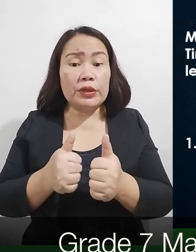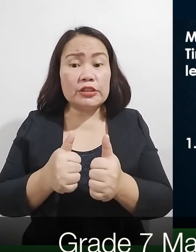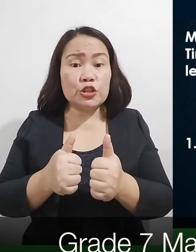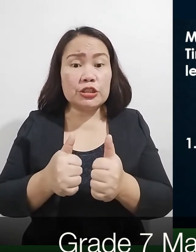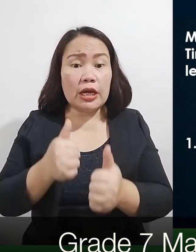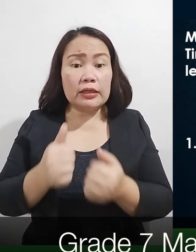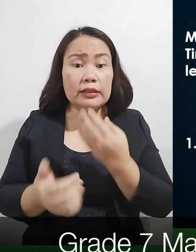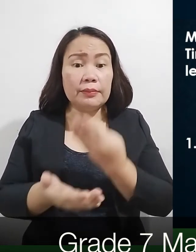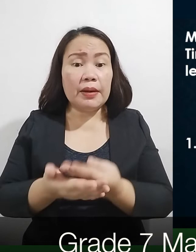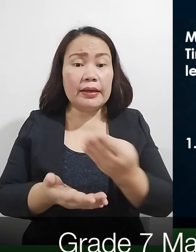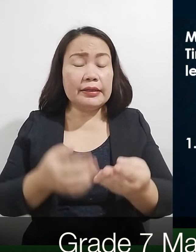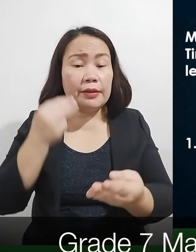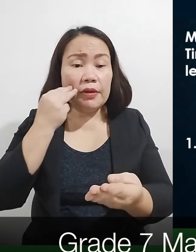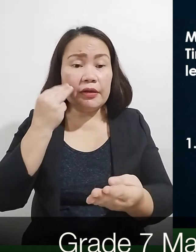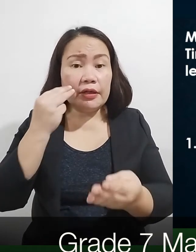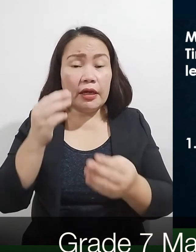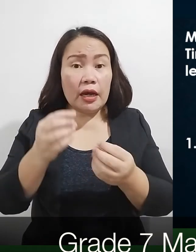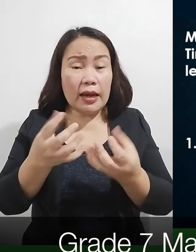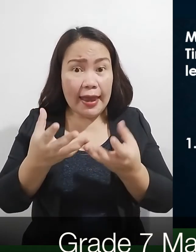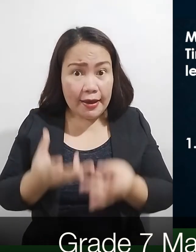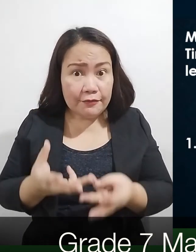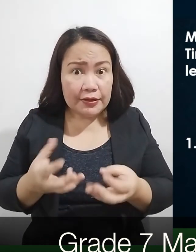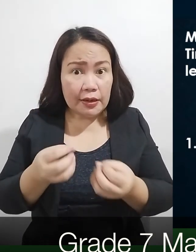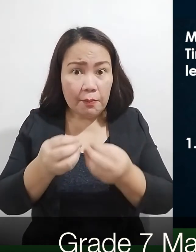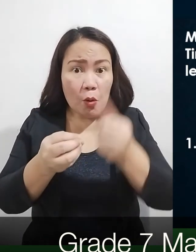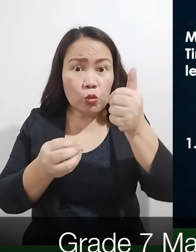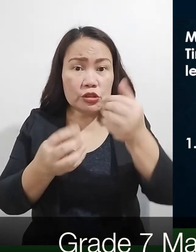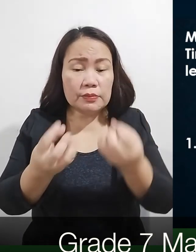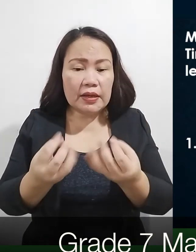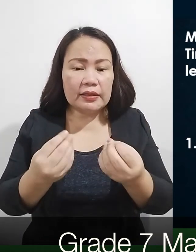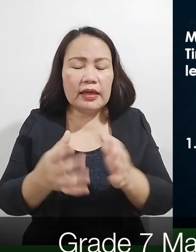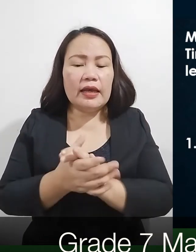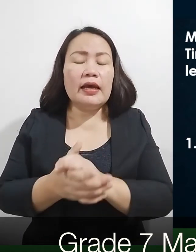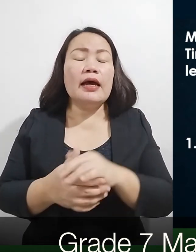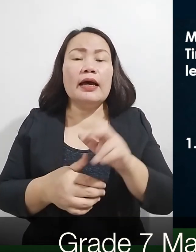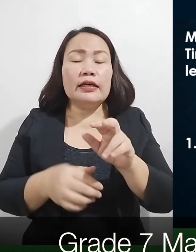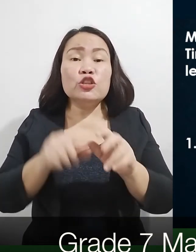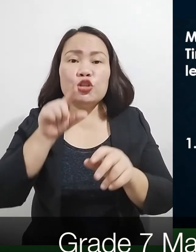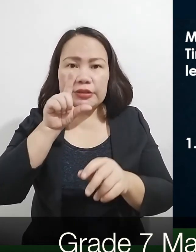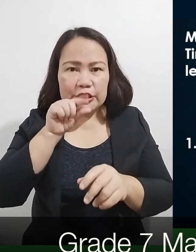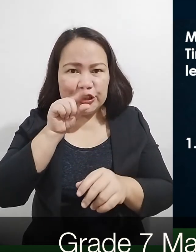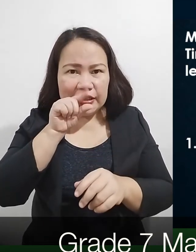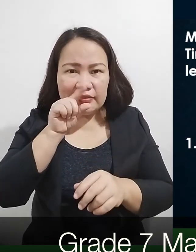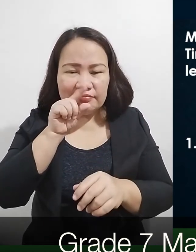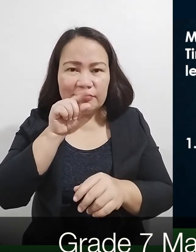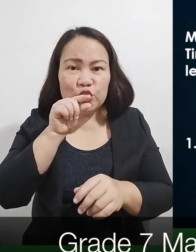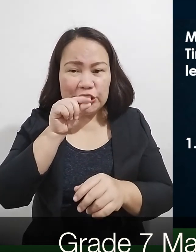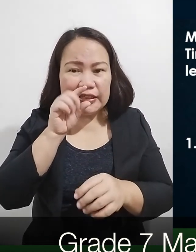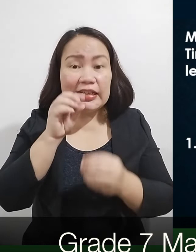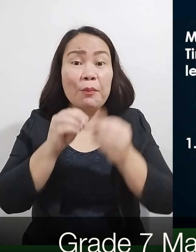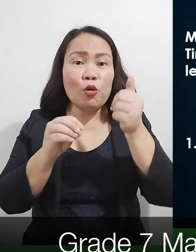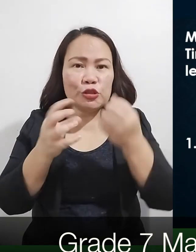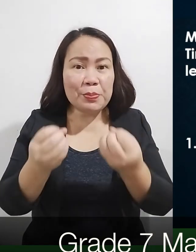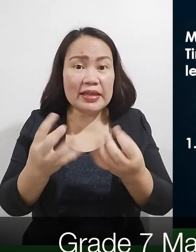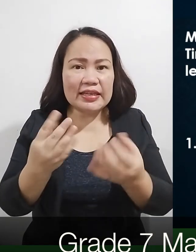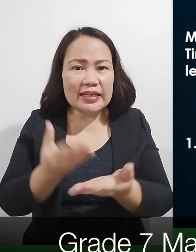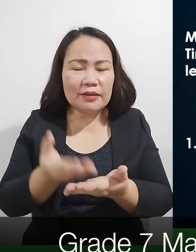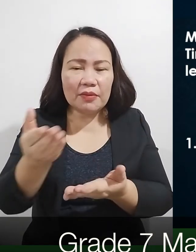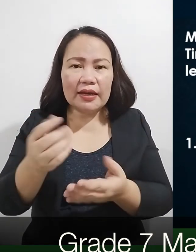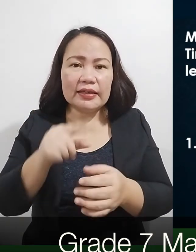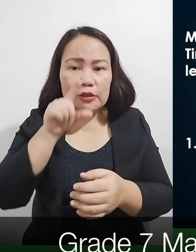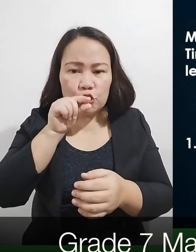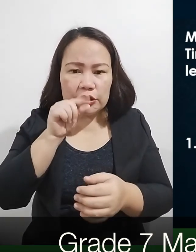question. Which item did she buy the most? So, ibig sabihin, 3 over 2, that